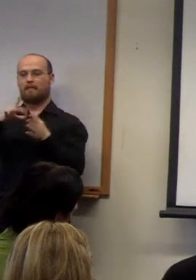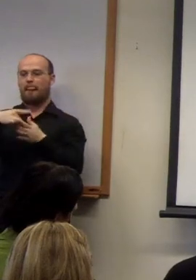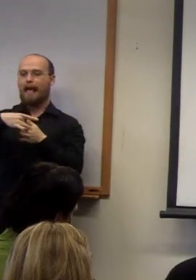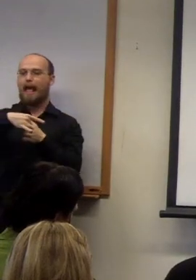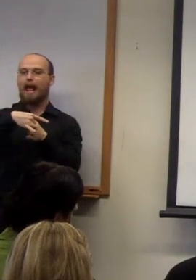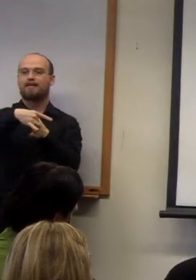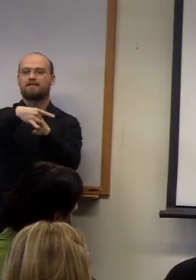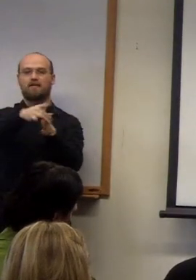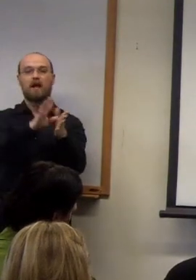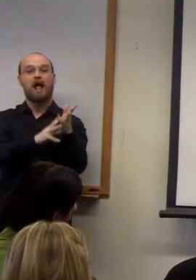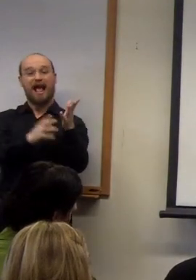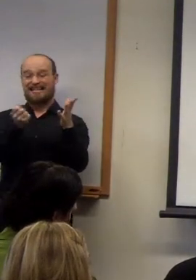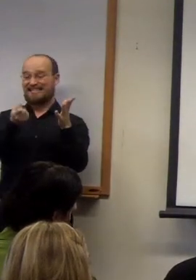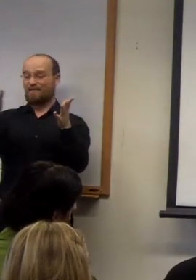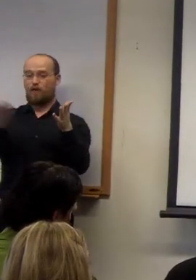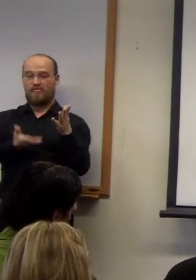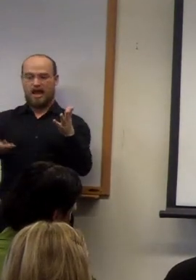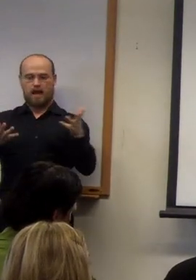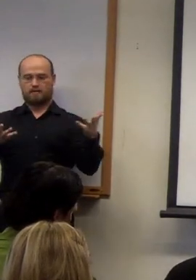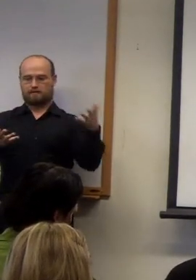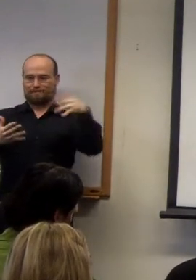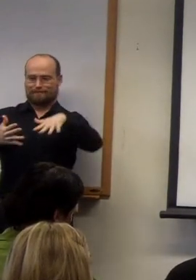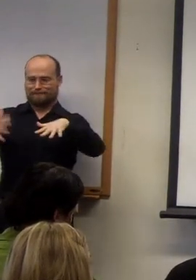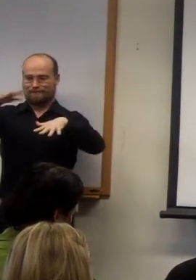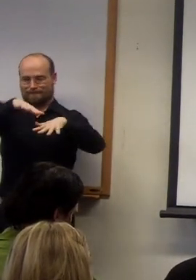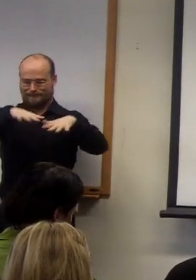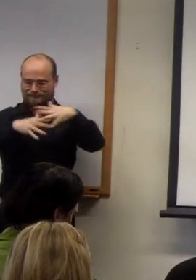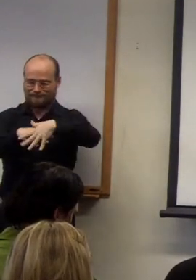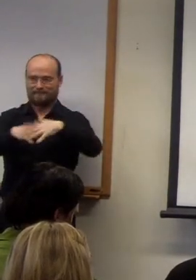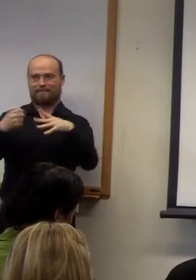several things were colliding at once. And I happened to be